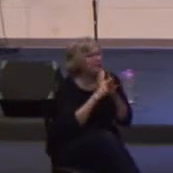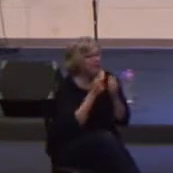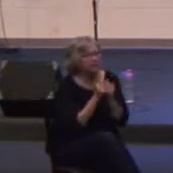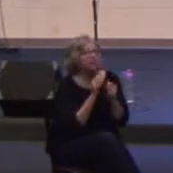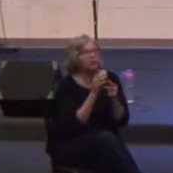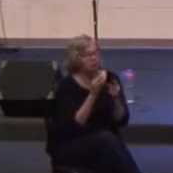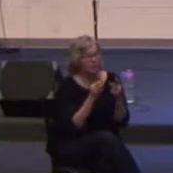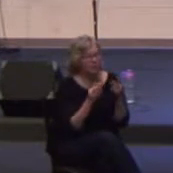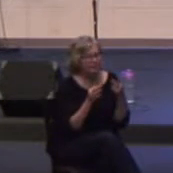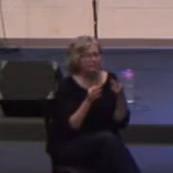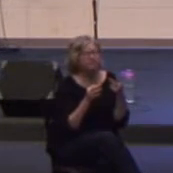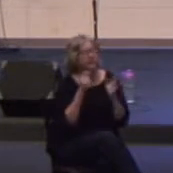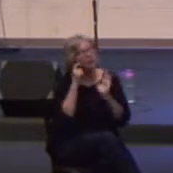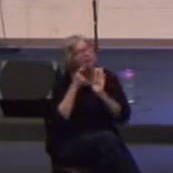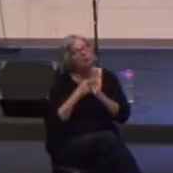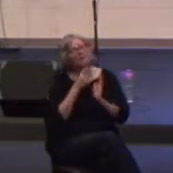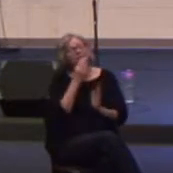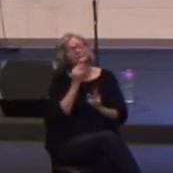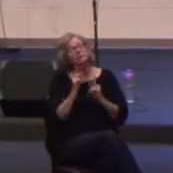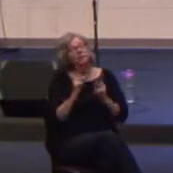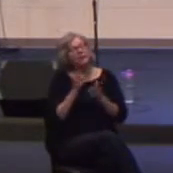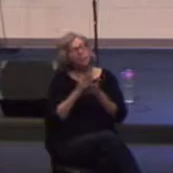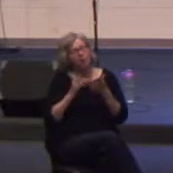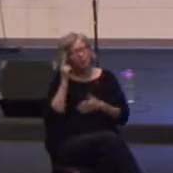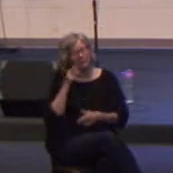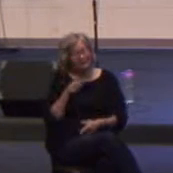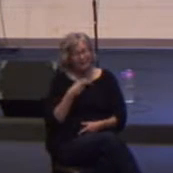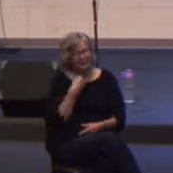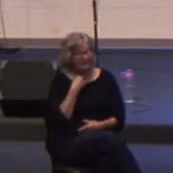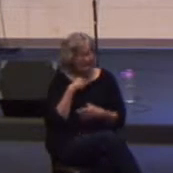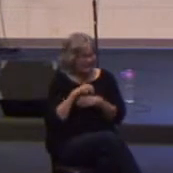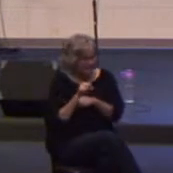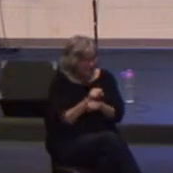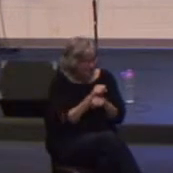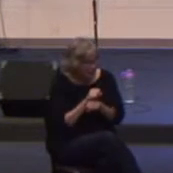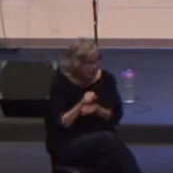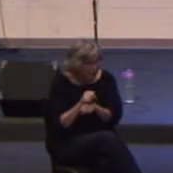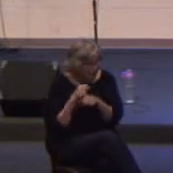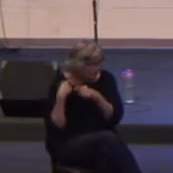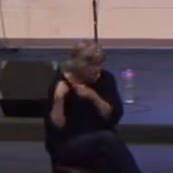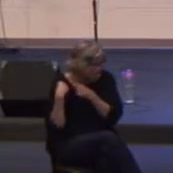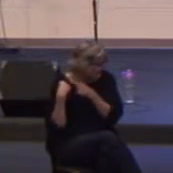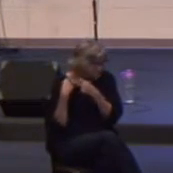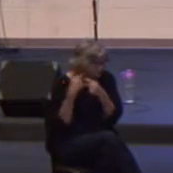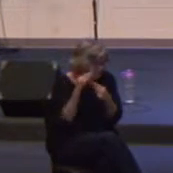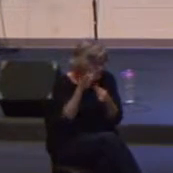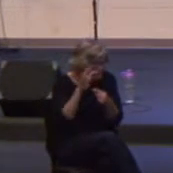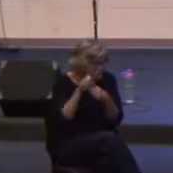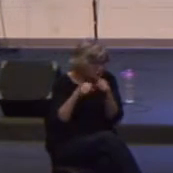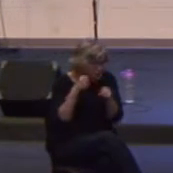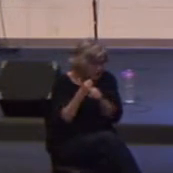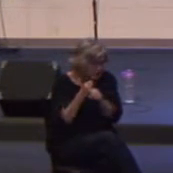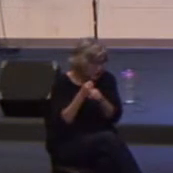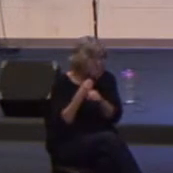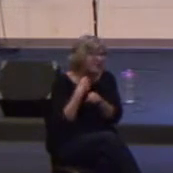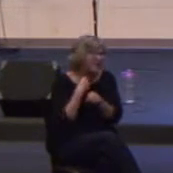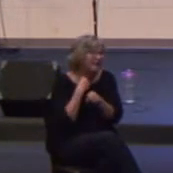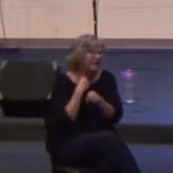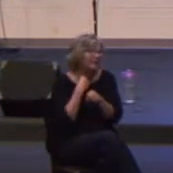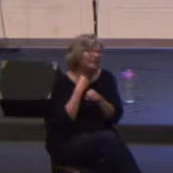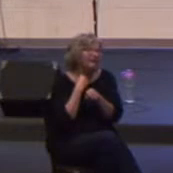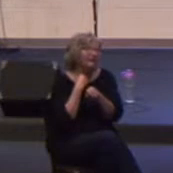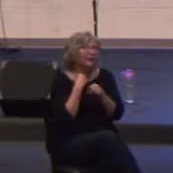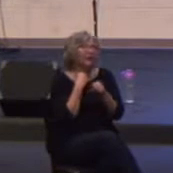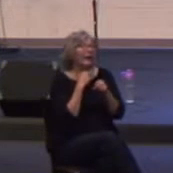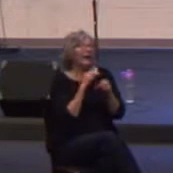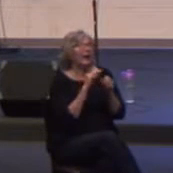what we saw. The Israelites, part of the reason they'd been stuck in slavery, for 400 years they'd been stuck in slavery, but the text seems to